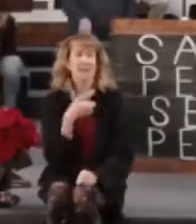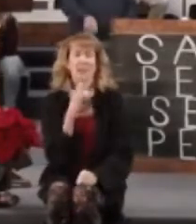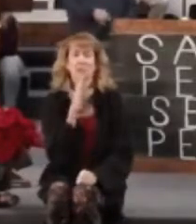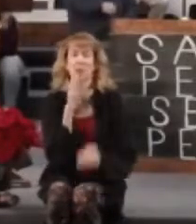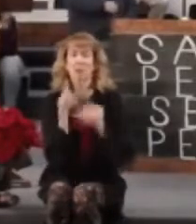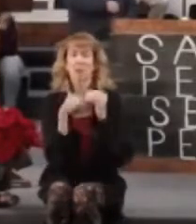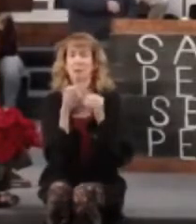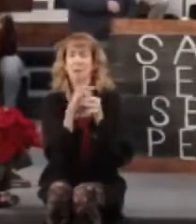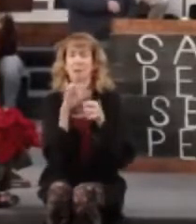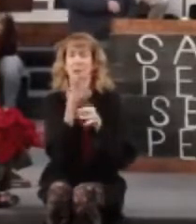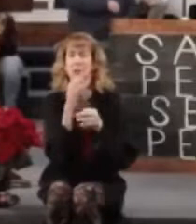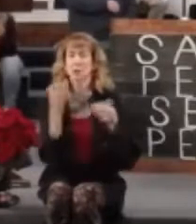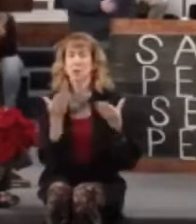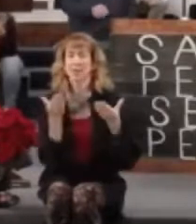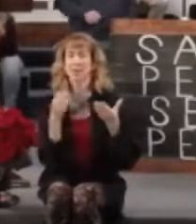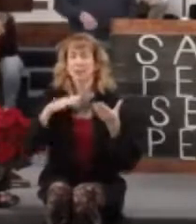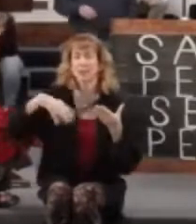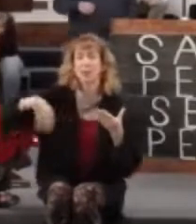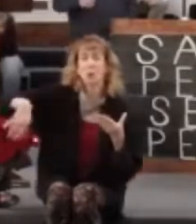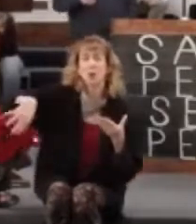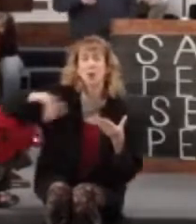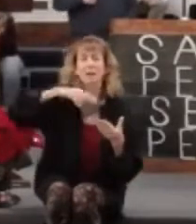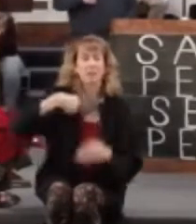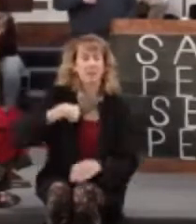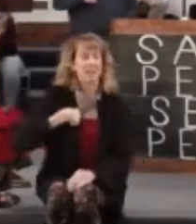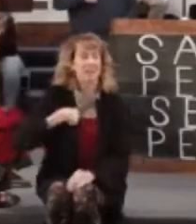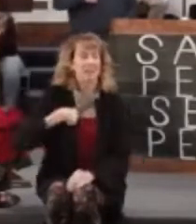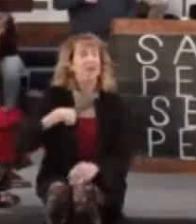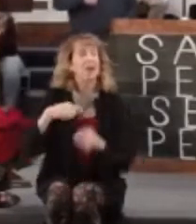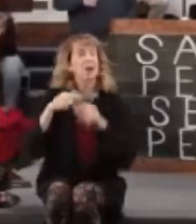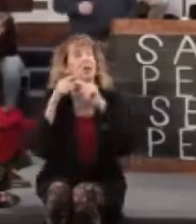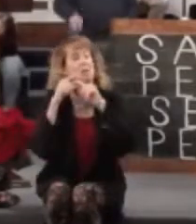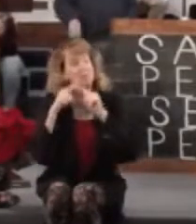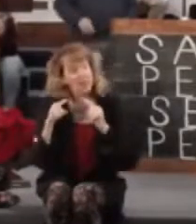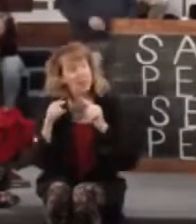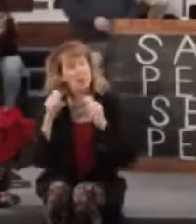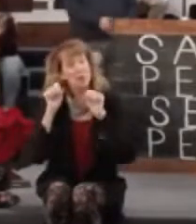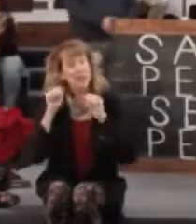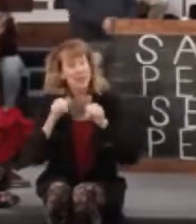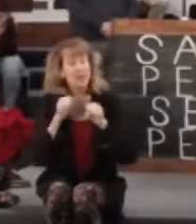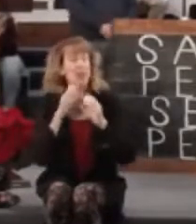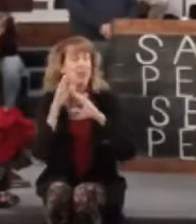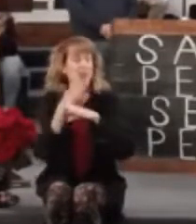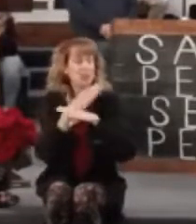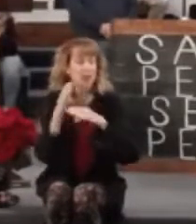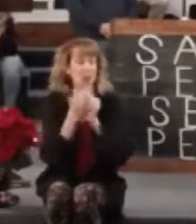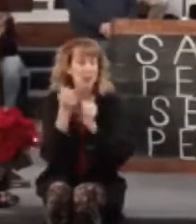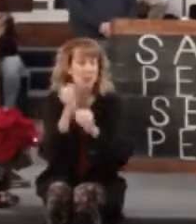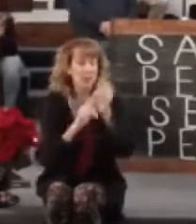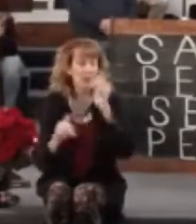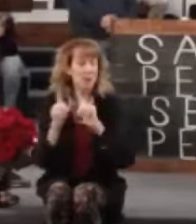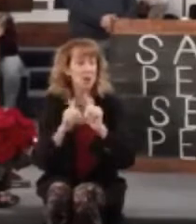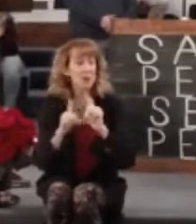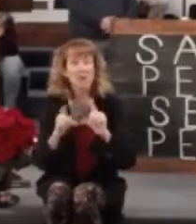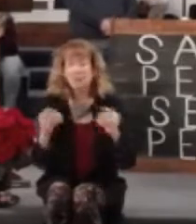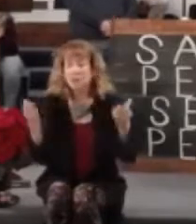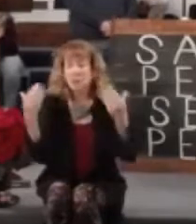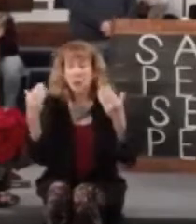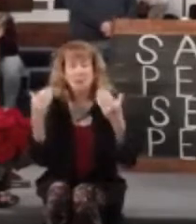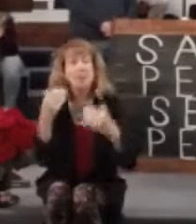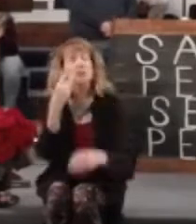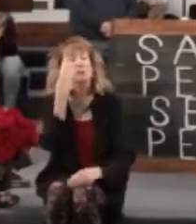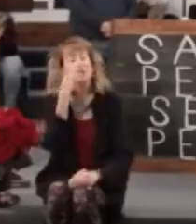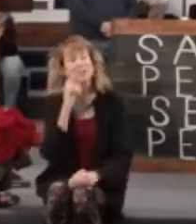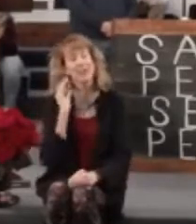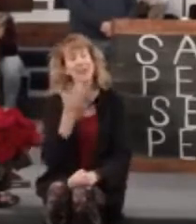things. But on mobile clinic, we can talk to 100 people in a day, 200 people, 300 people in a day that will come to mobile clinic,